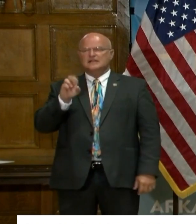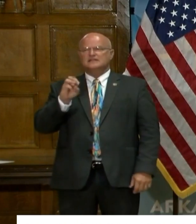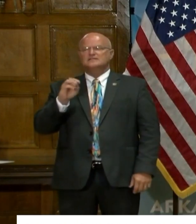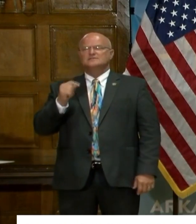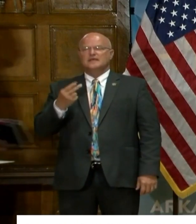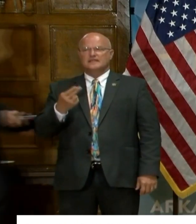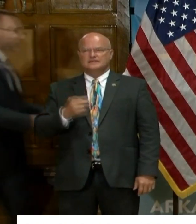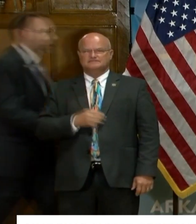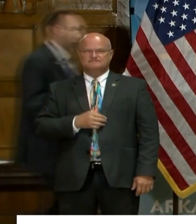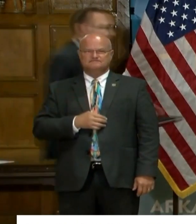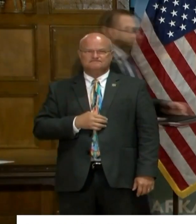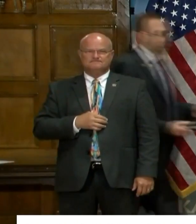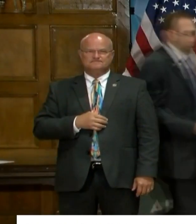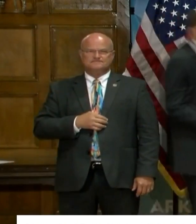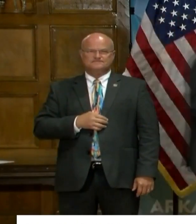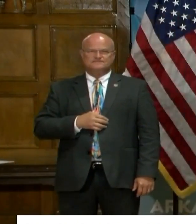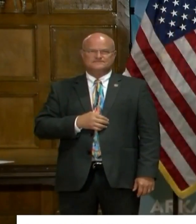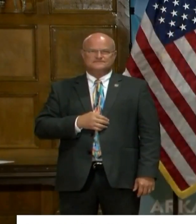Smith.